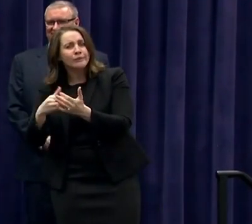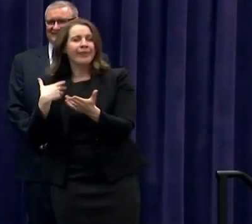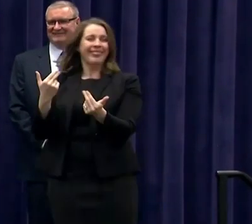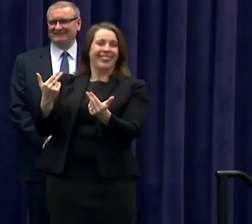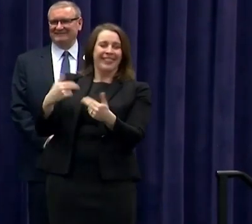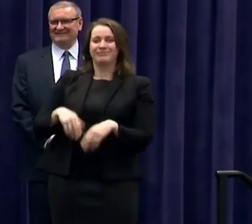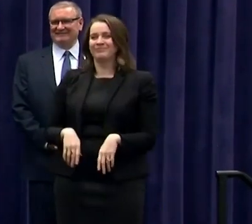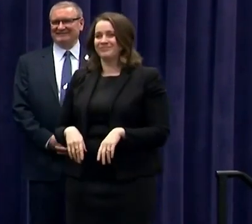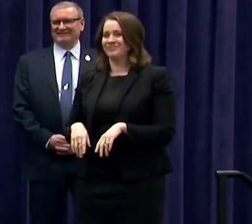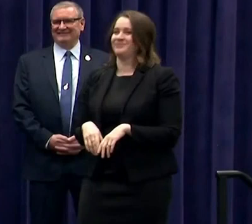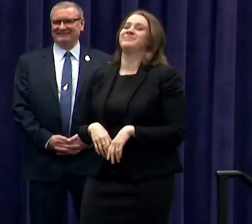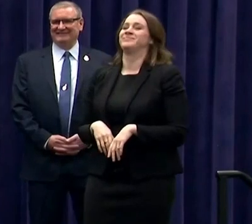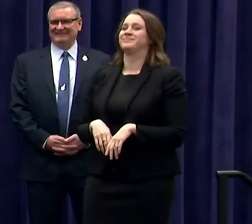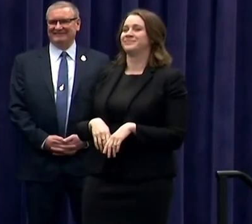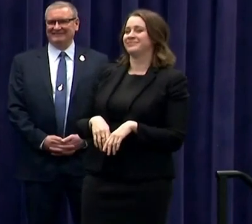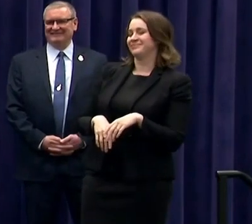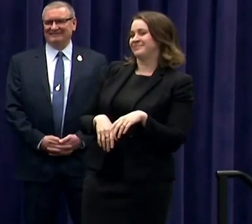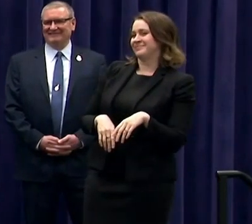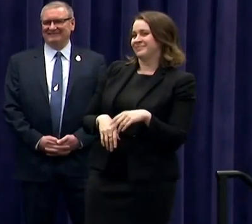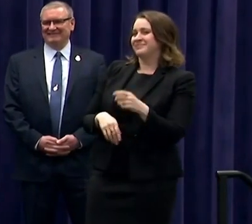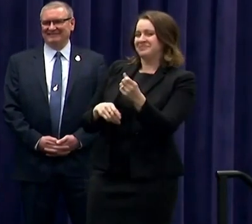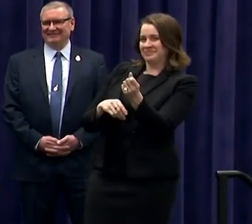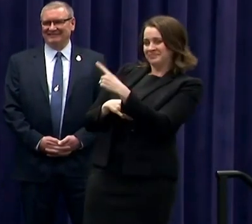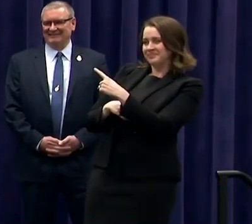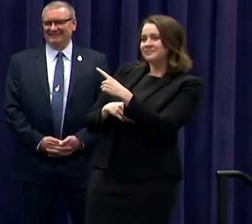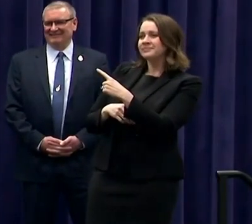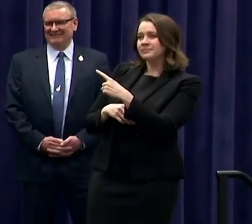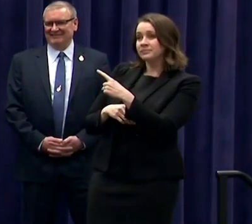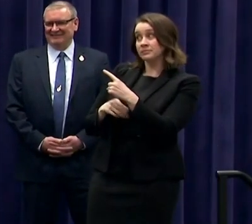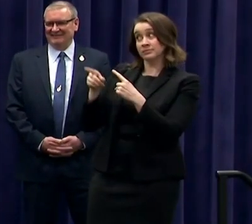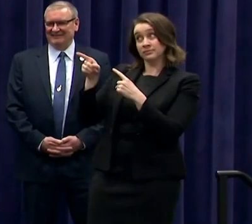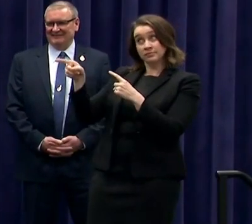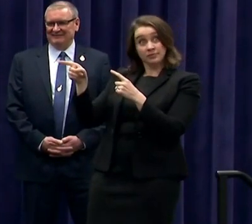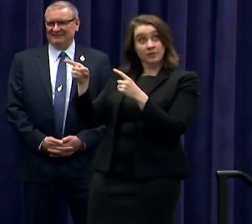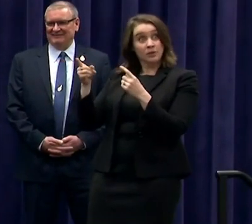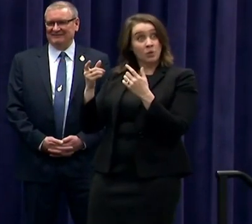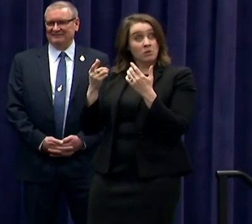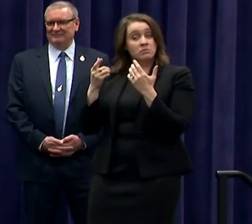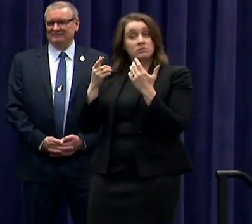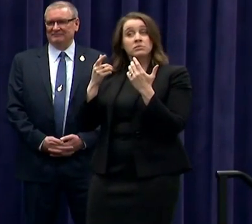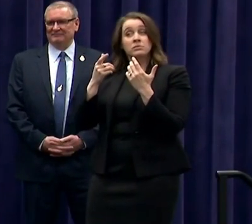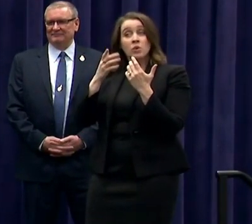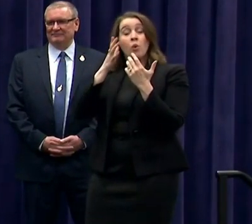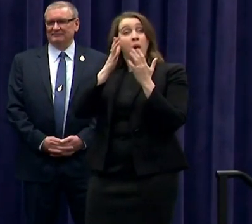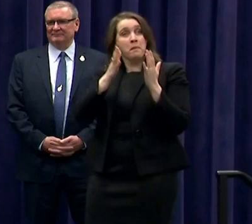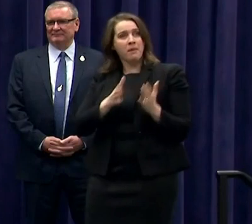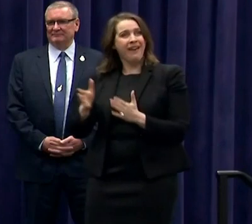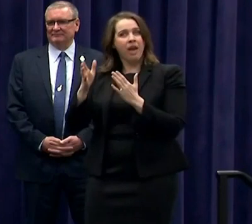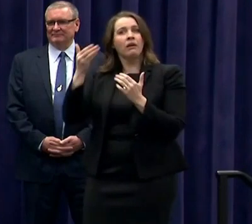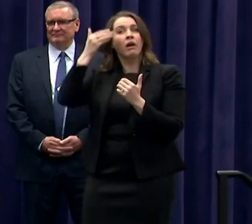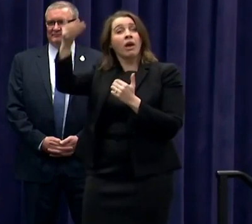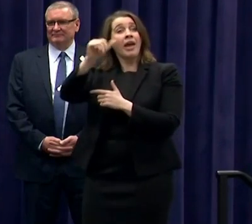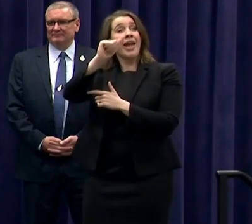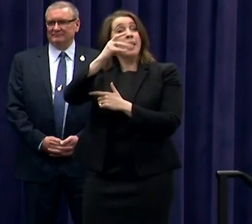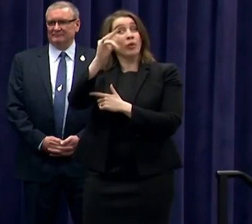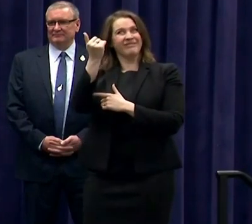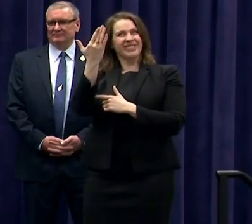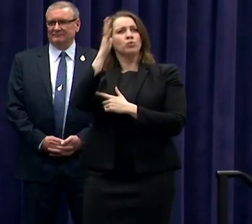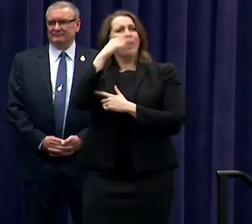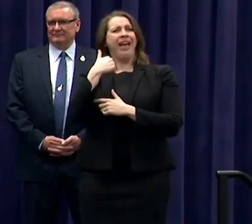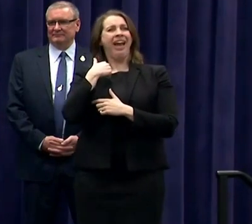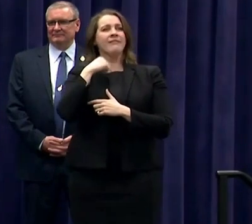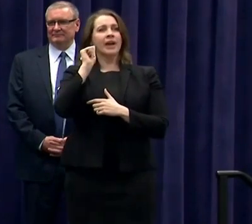Sorry, Fran. You heard it, Fran. All right. Is it your intention to name a new superintendent at the virtual city council meeting on April 15th? If so,